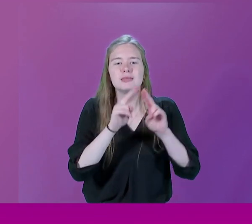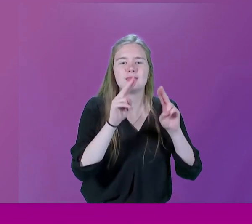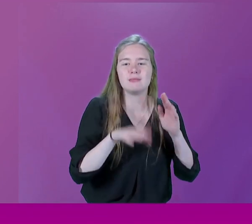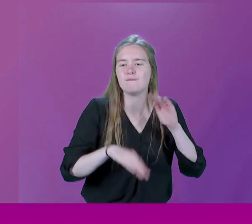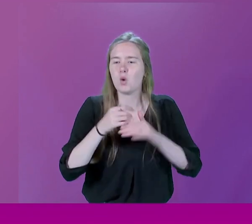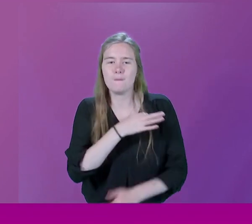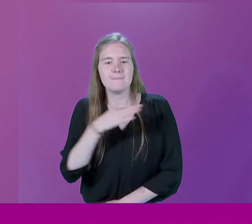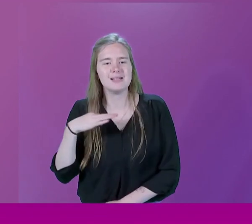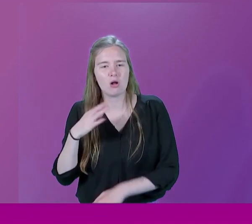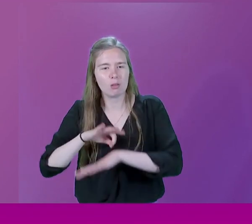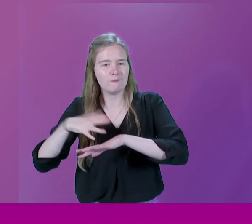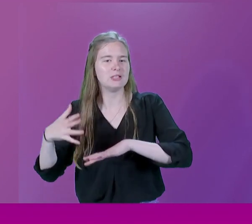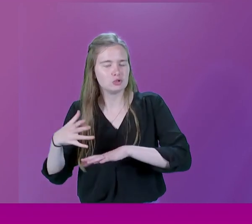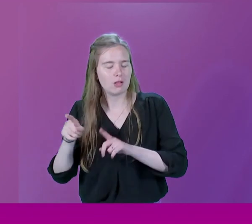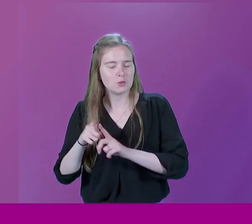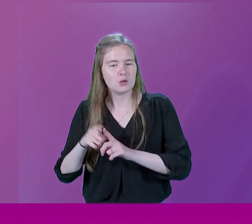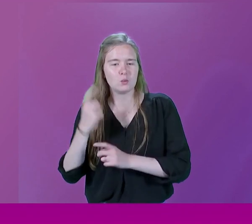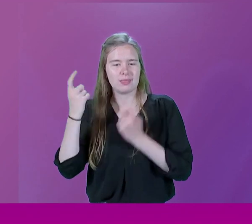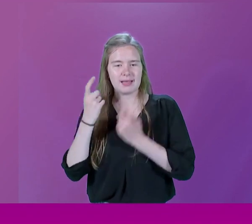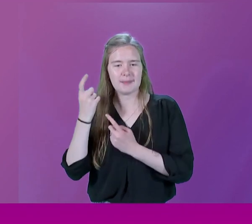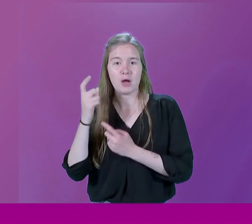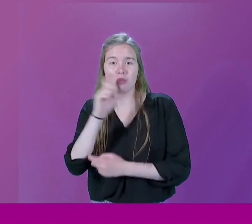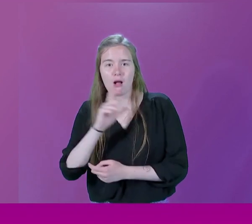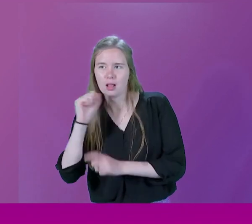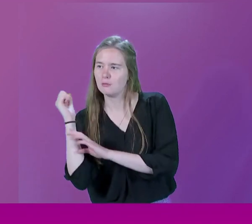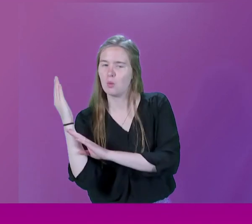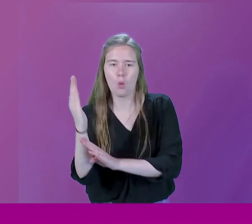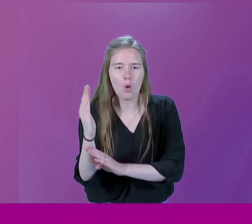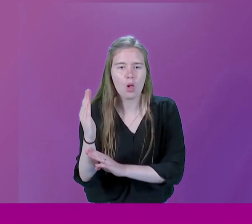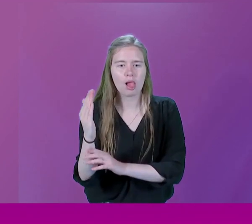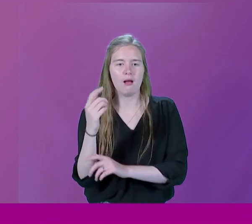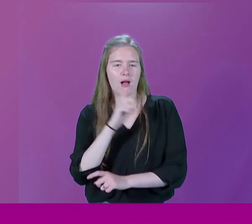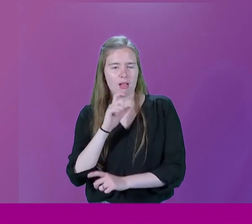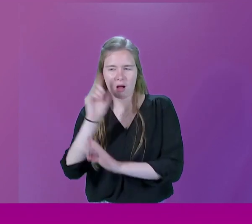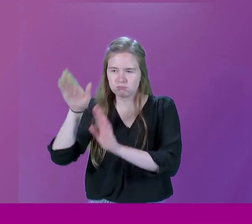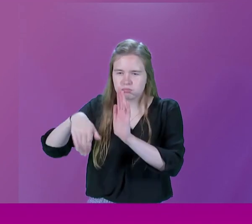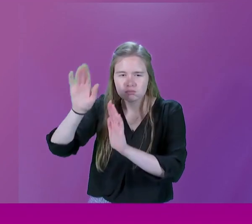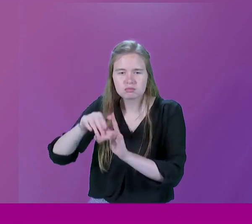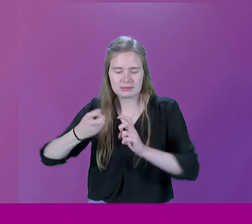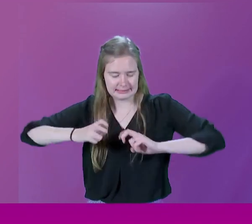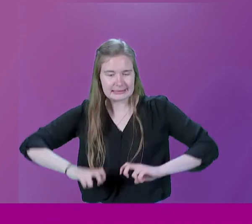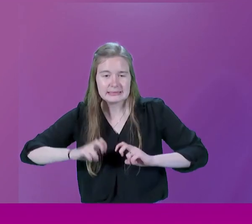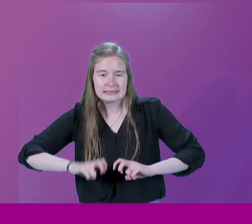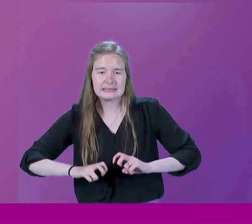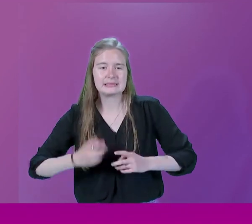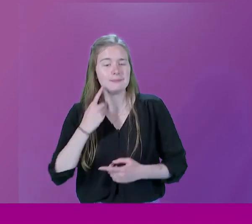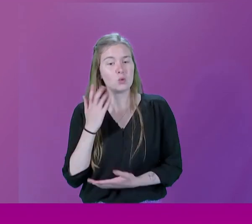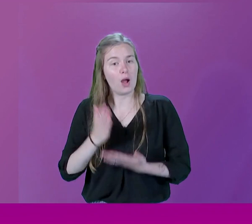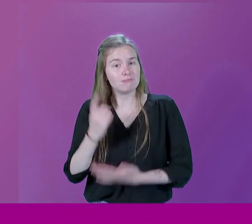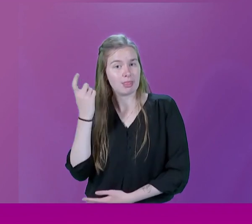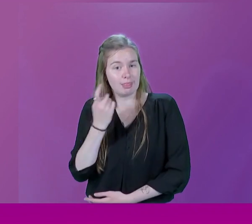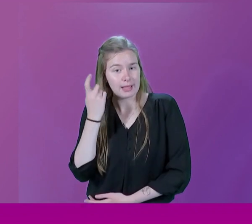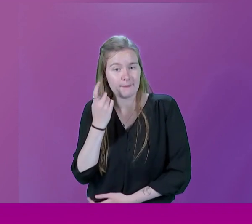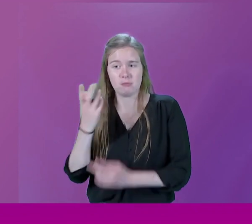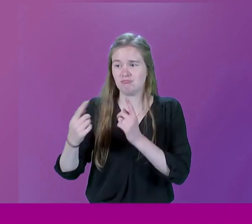medical profession, we think about the colour of the walls, we think about the seats we sit on, but do we actually